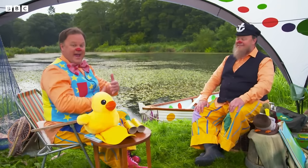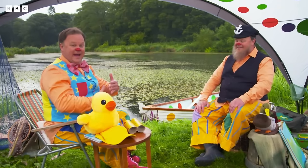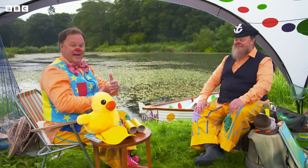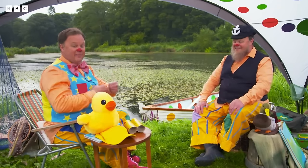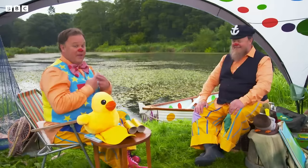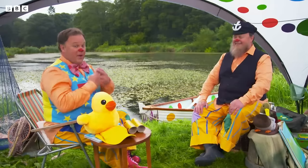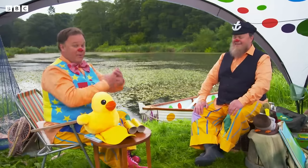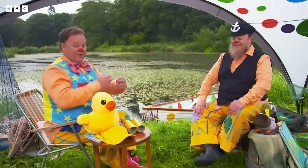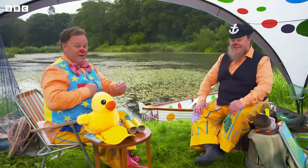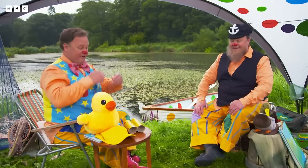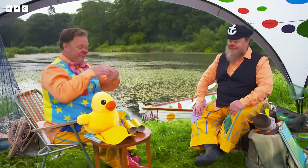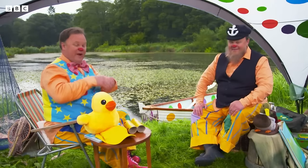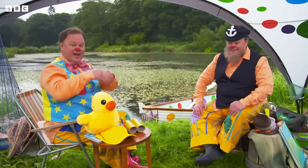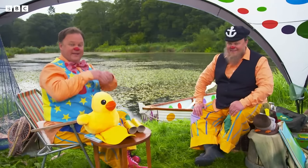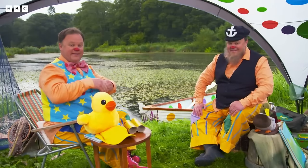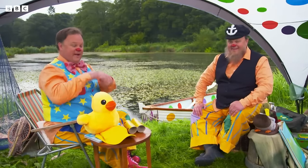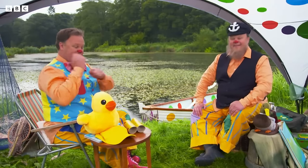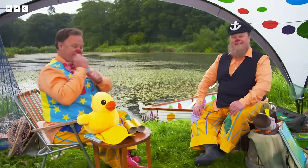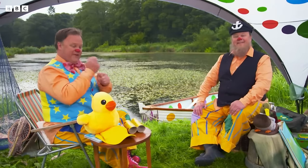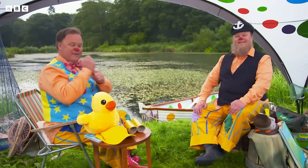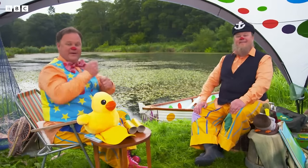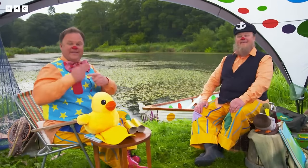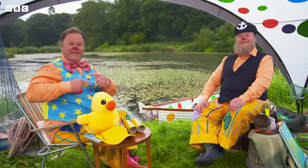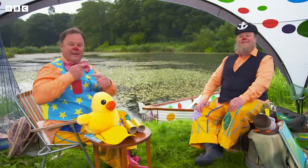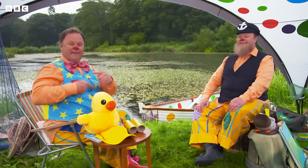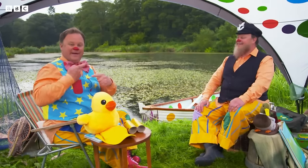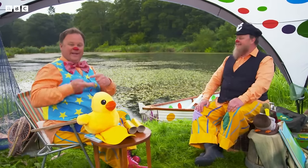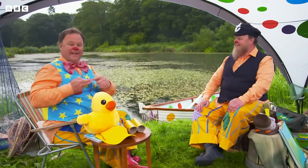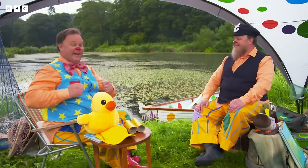rain with my friend, Fisherman Tumble.